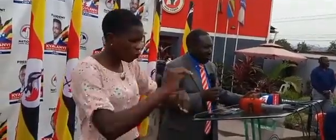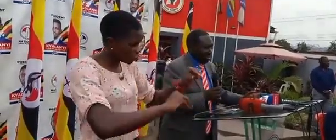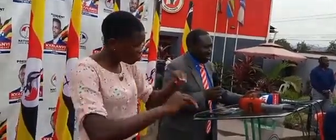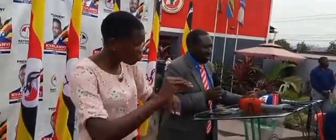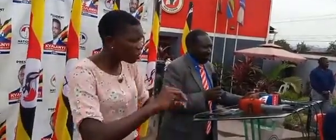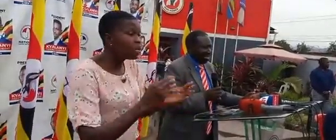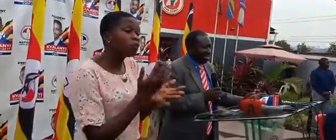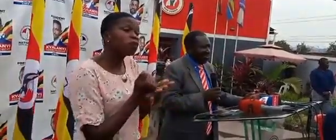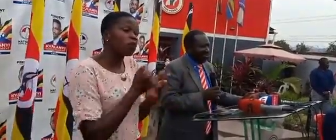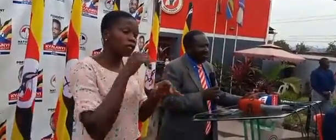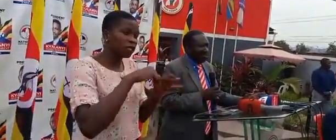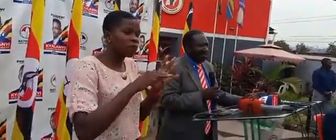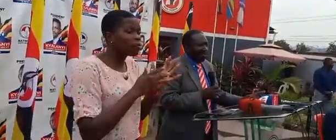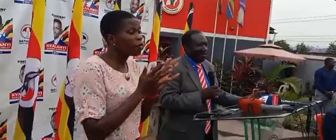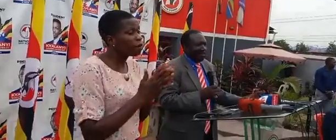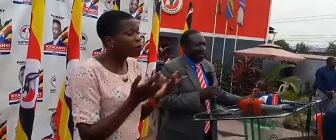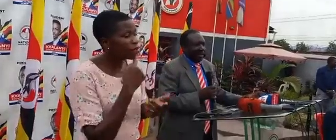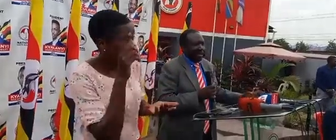omuli Bible egamba nti